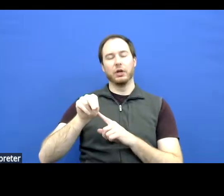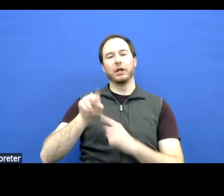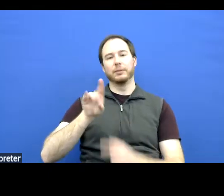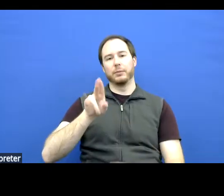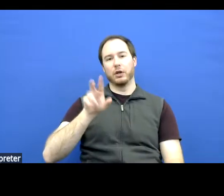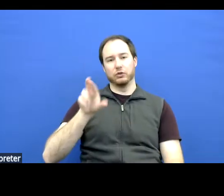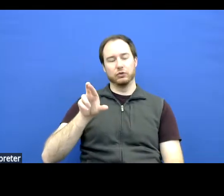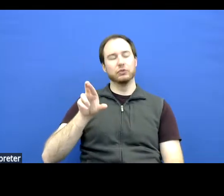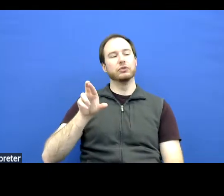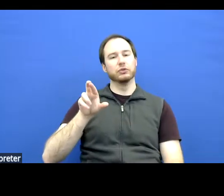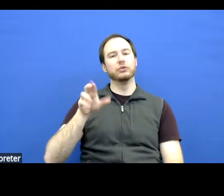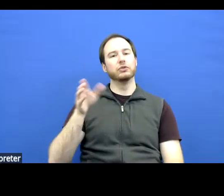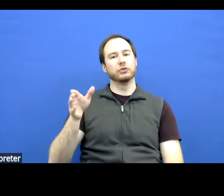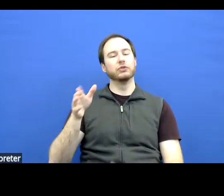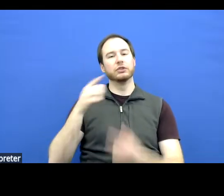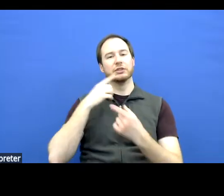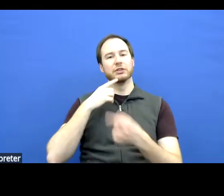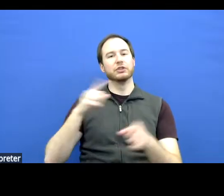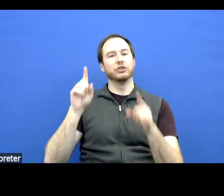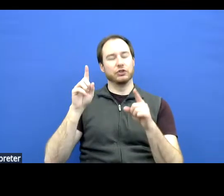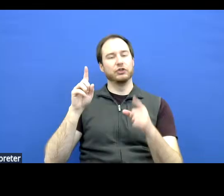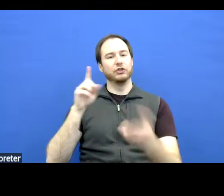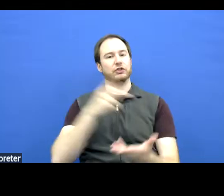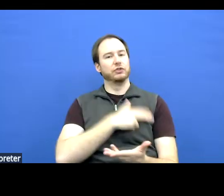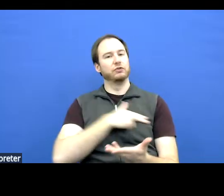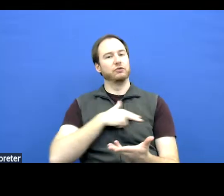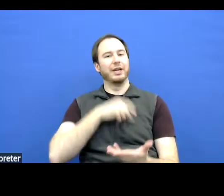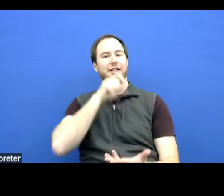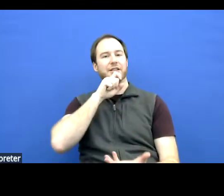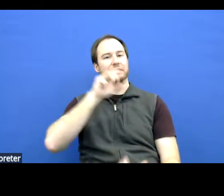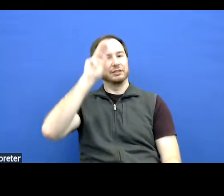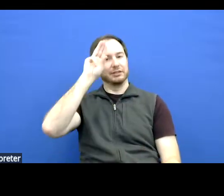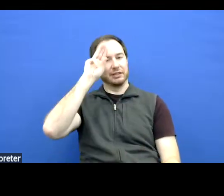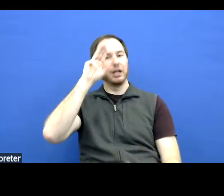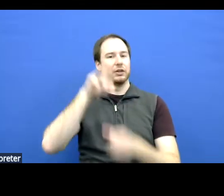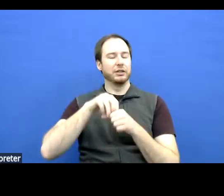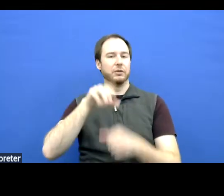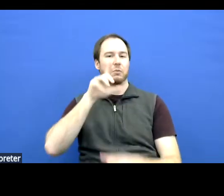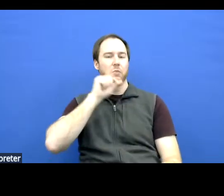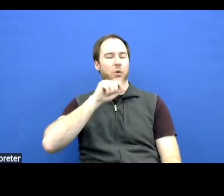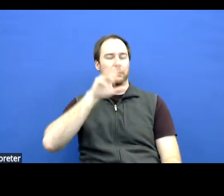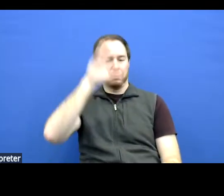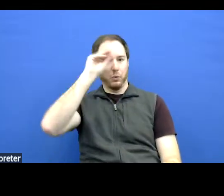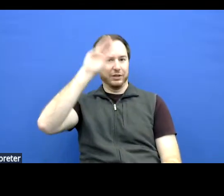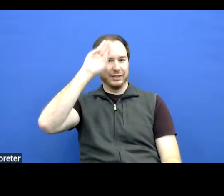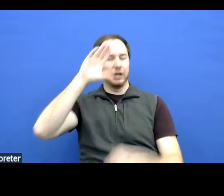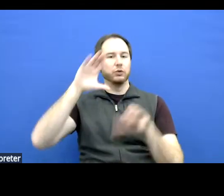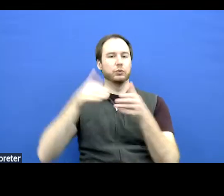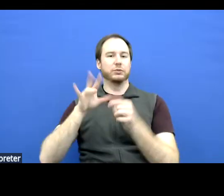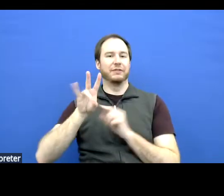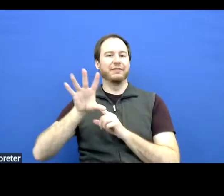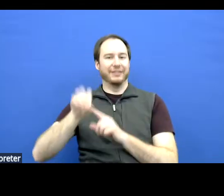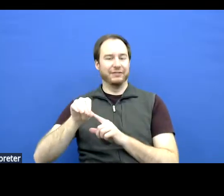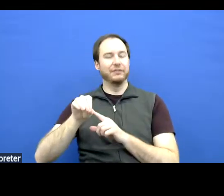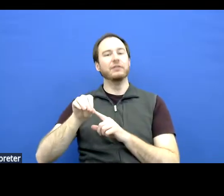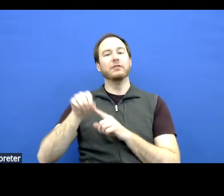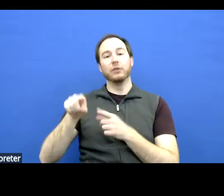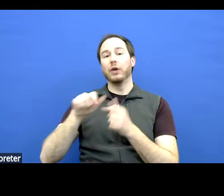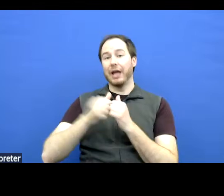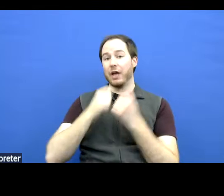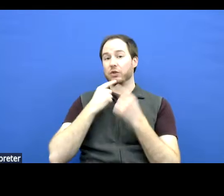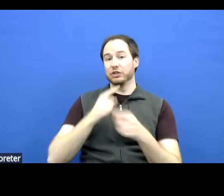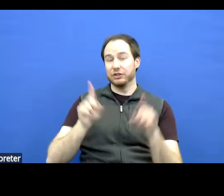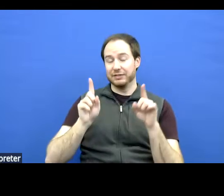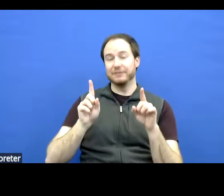Buzzard has achieved the rank of Eagle Scout in the Boy Scout Troop 750. And whereas to achieve the